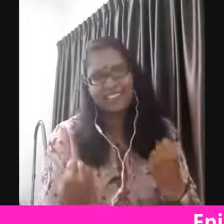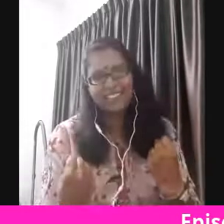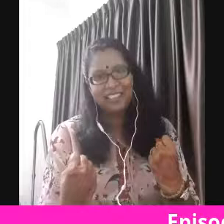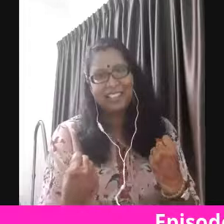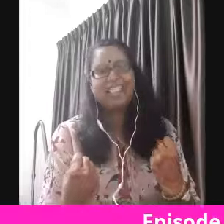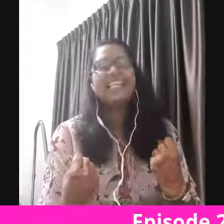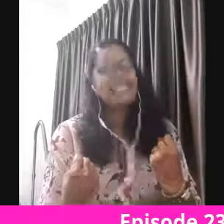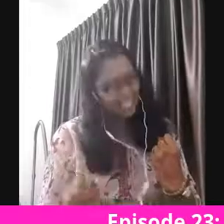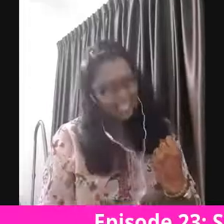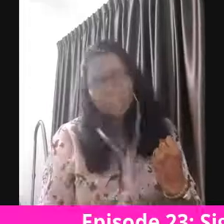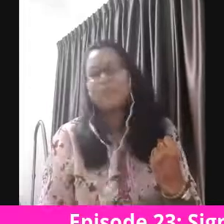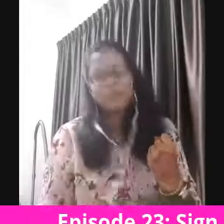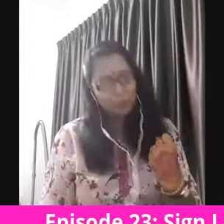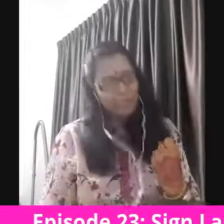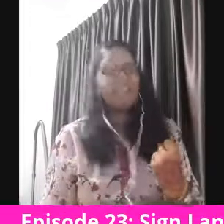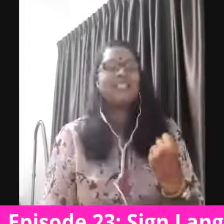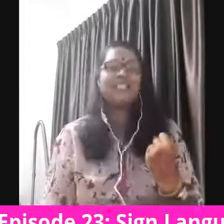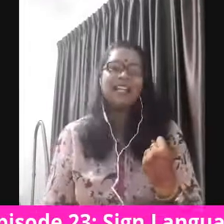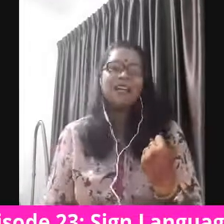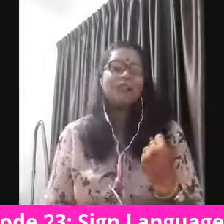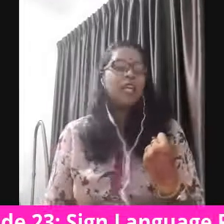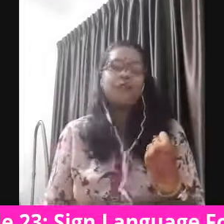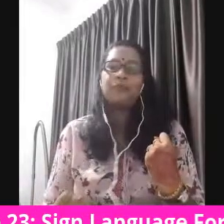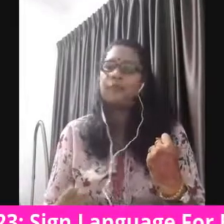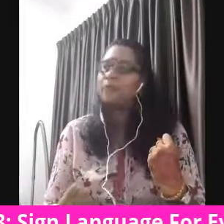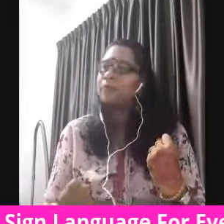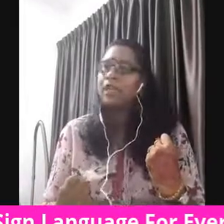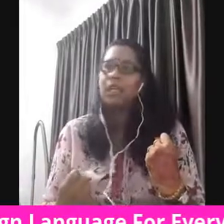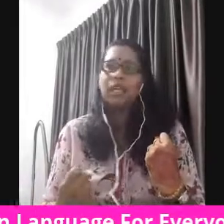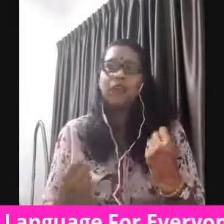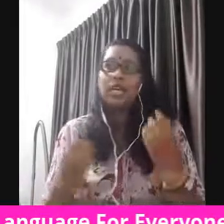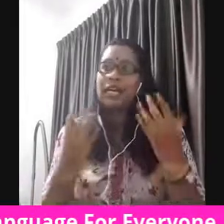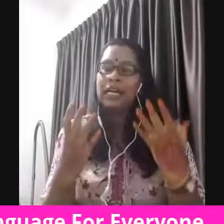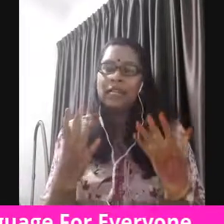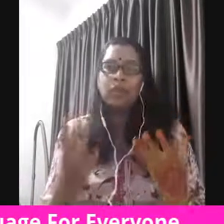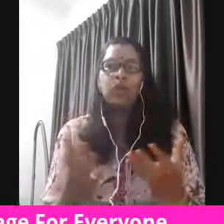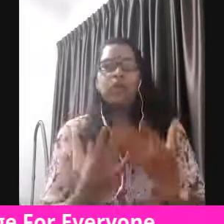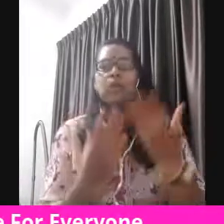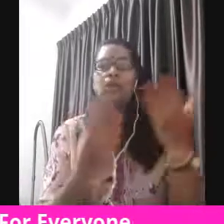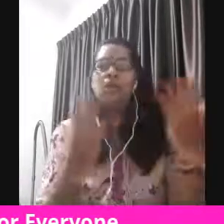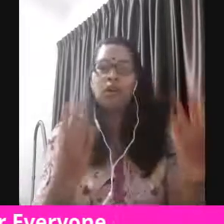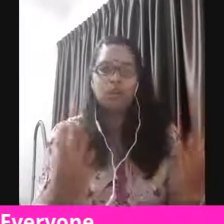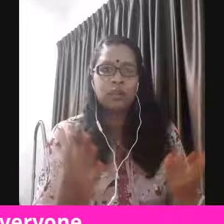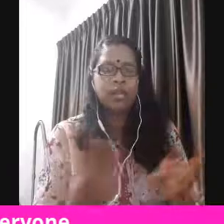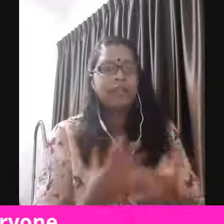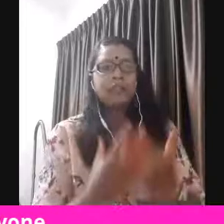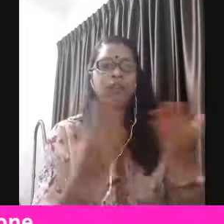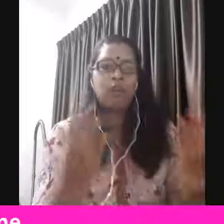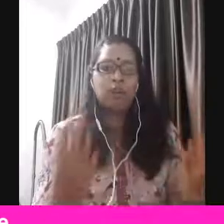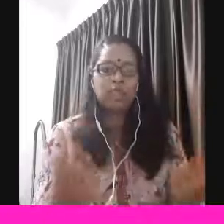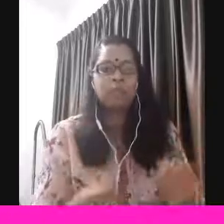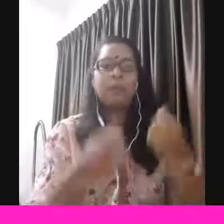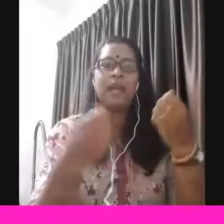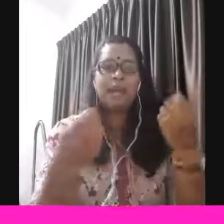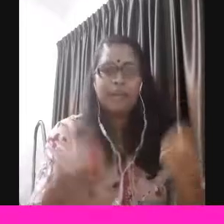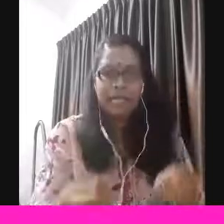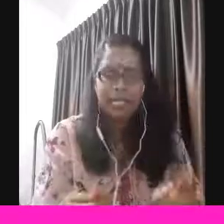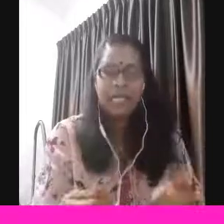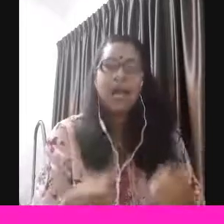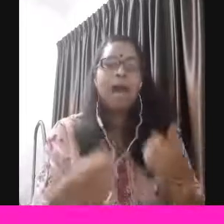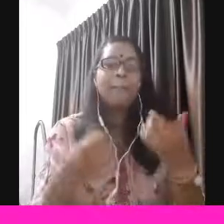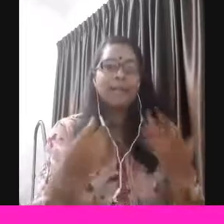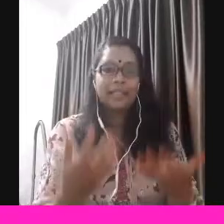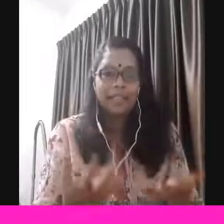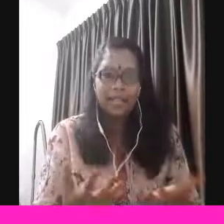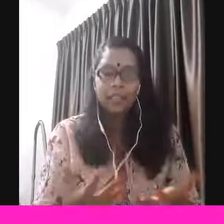communicate. practice. Yes, you must practice it. If Mm-hmm. if you learn, go to the course, attend the course, pay